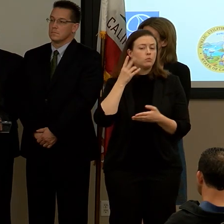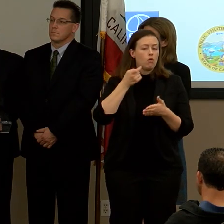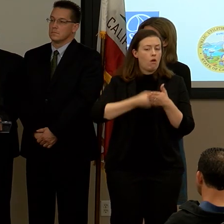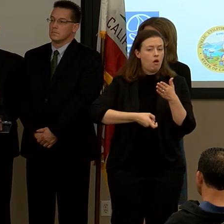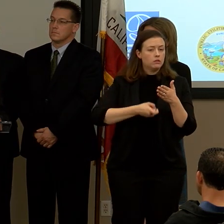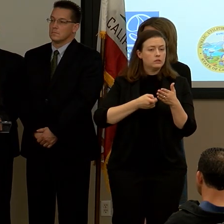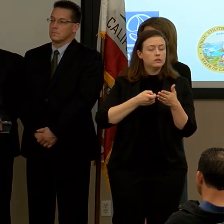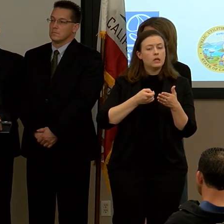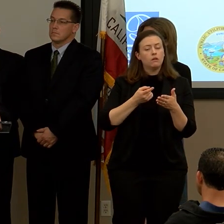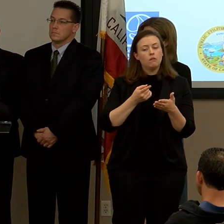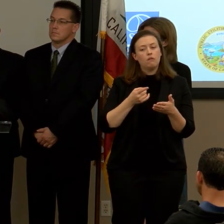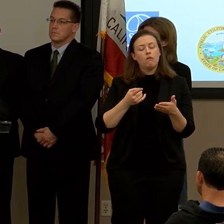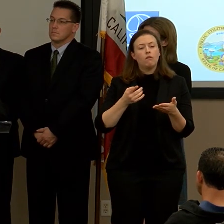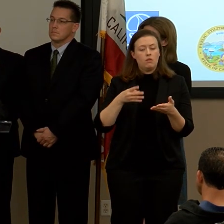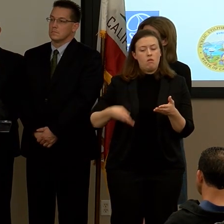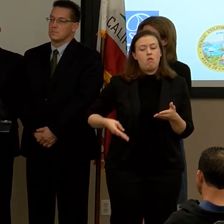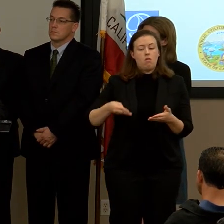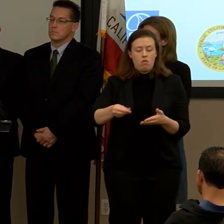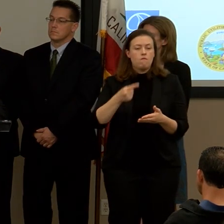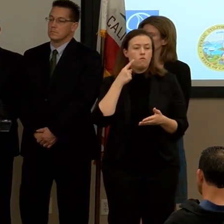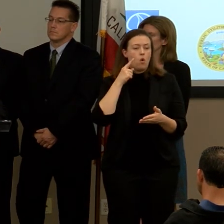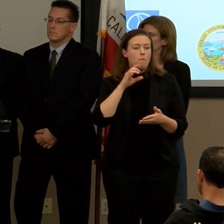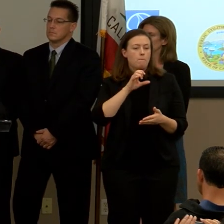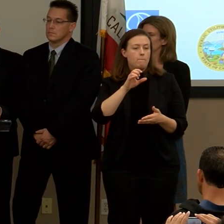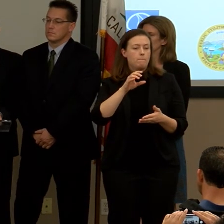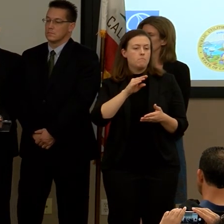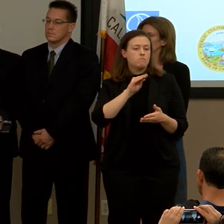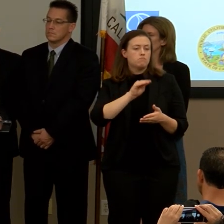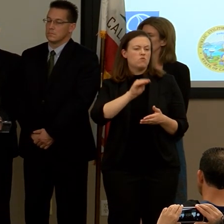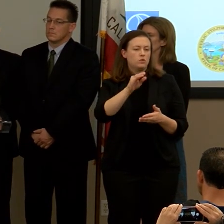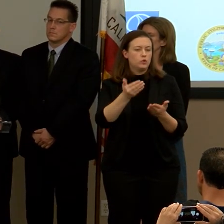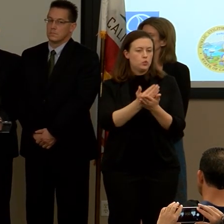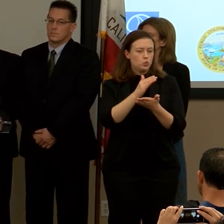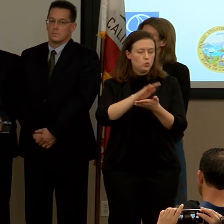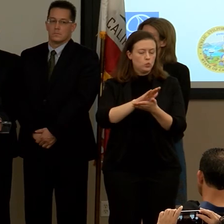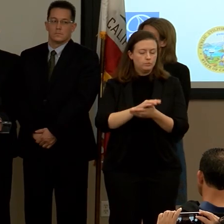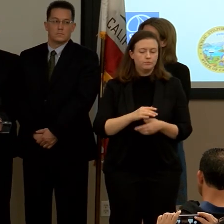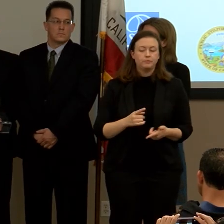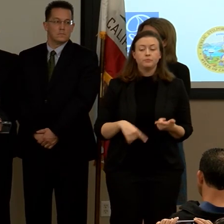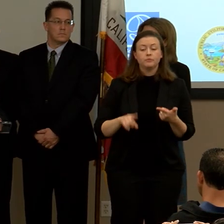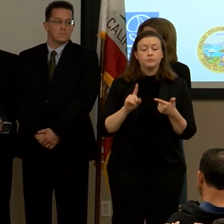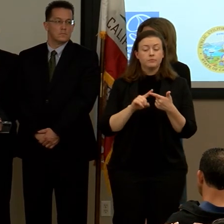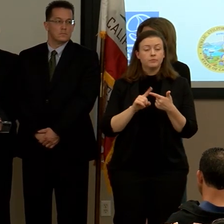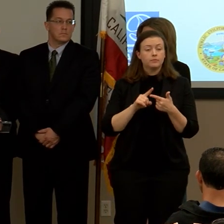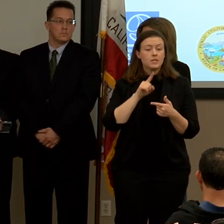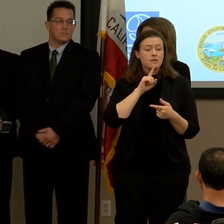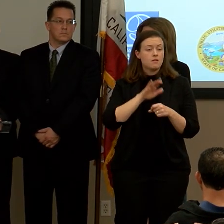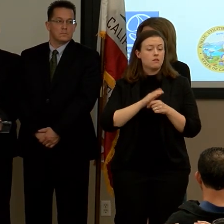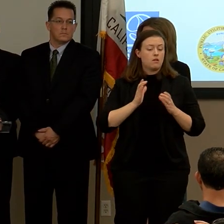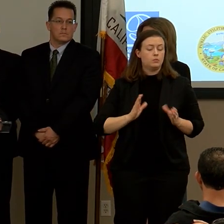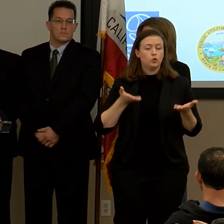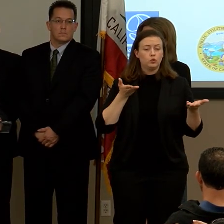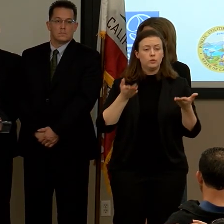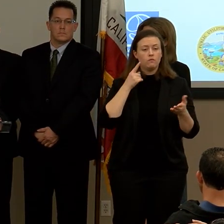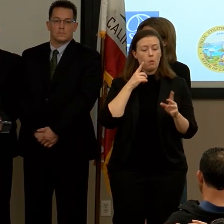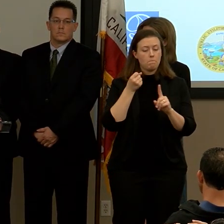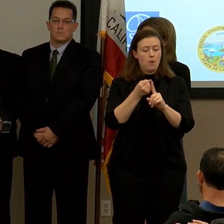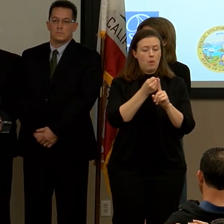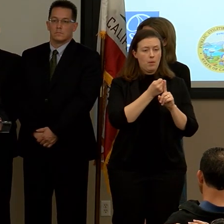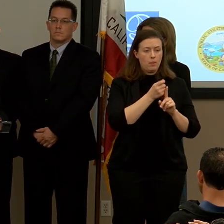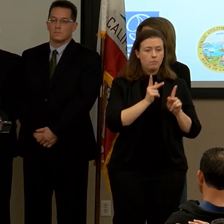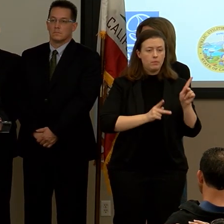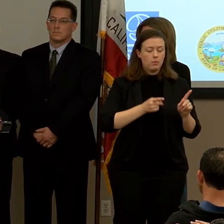of the relocation of the schools. Second, we will provide dedicated customer service to the impacted residents of the